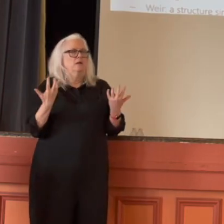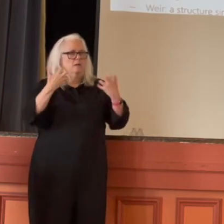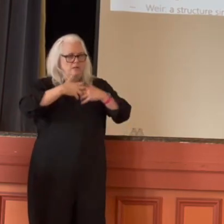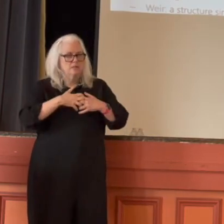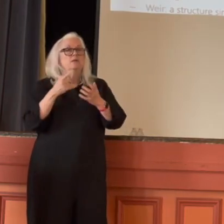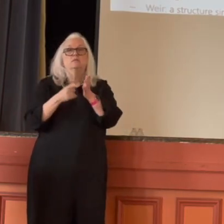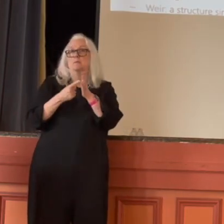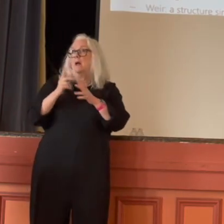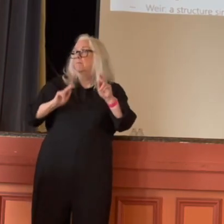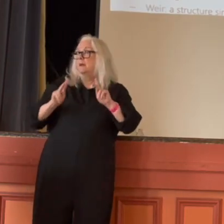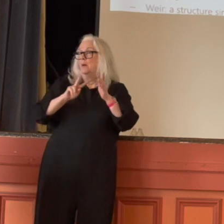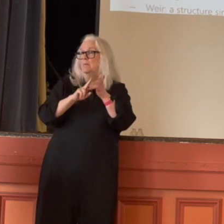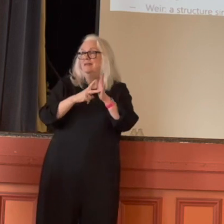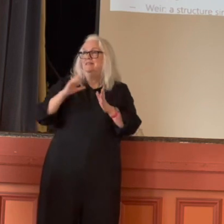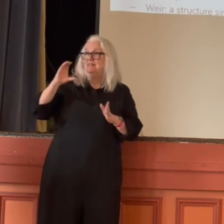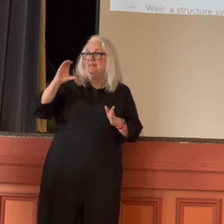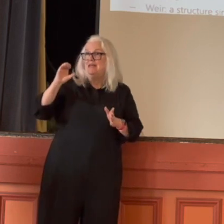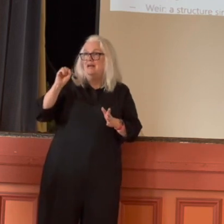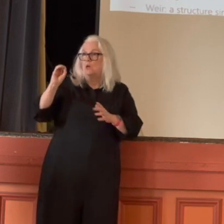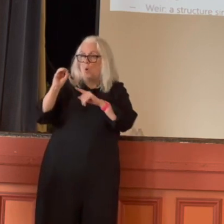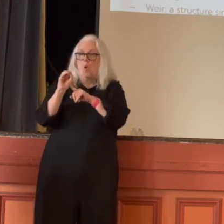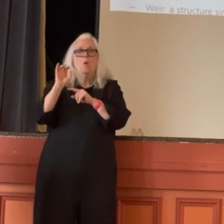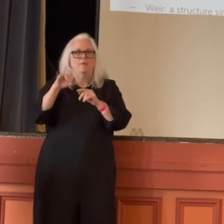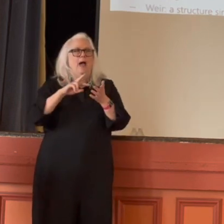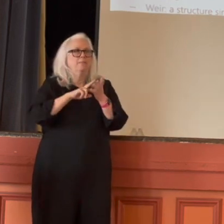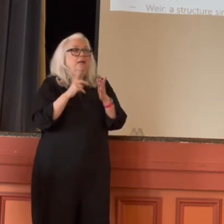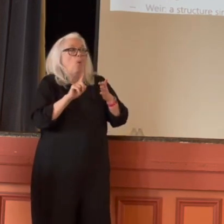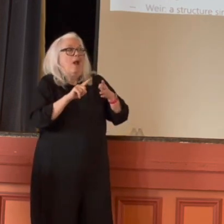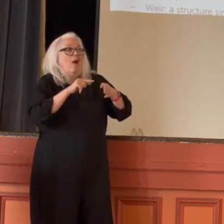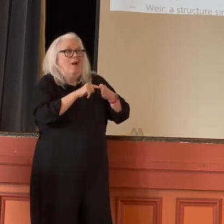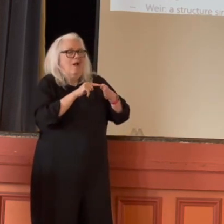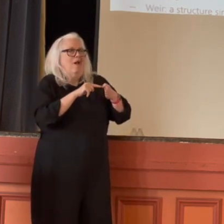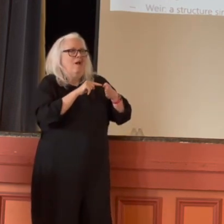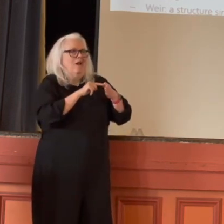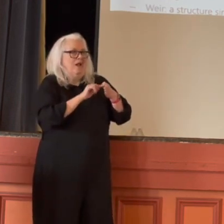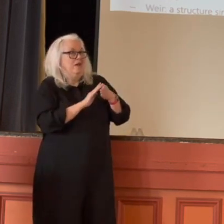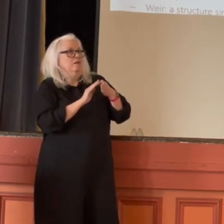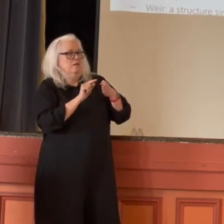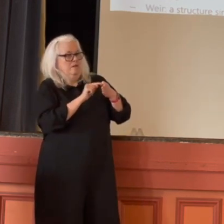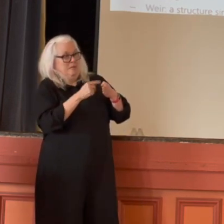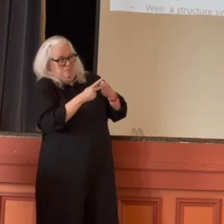they're actually referring to the point where it discharges rather than the actual discharge.